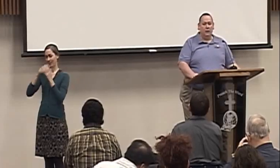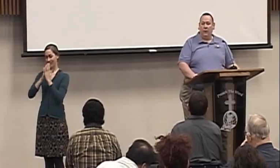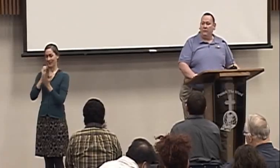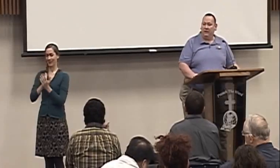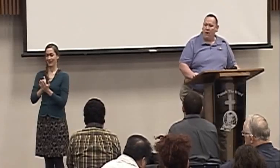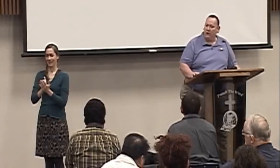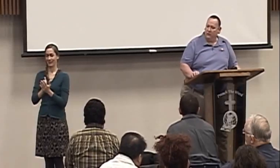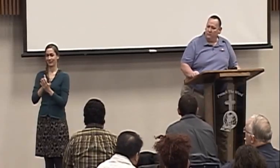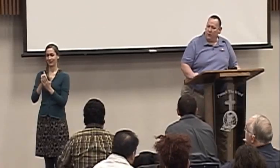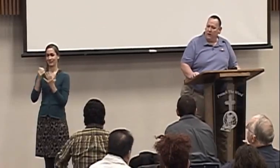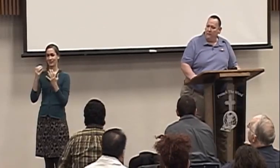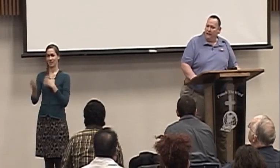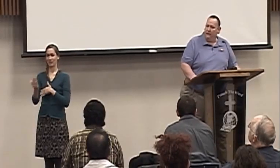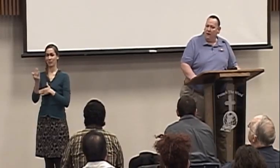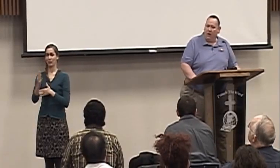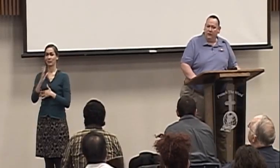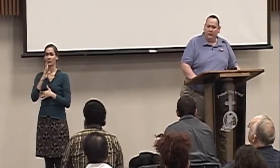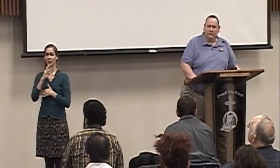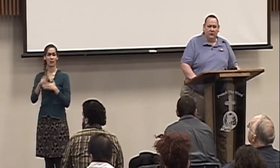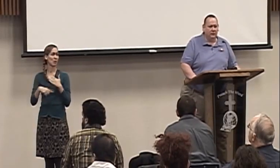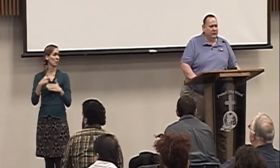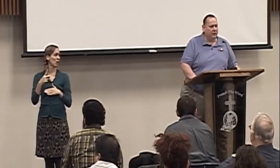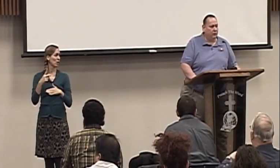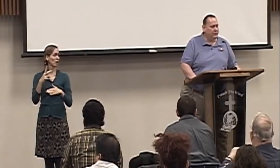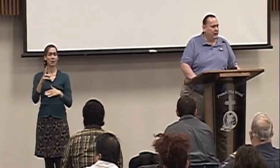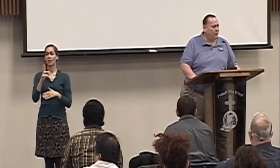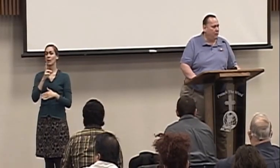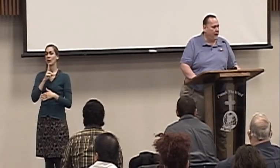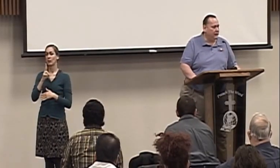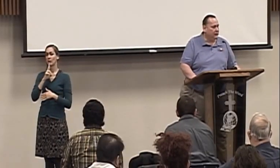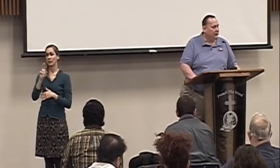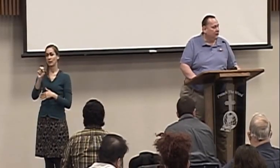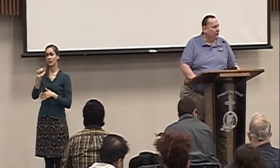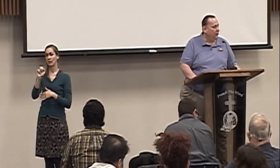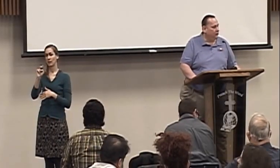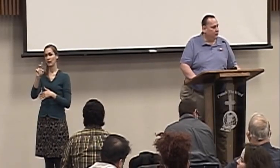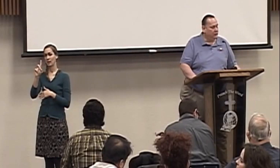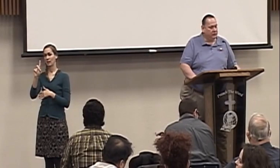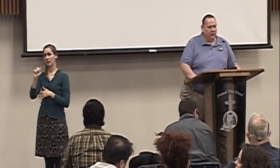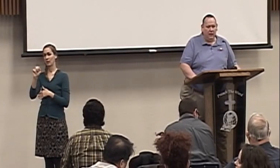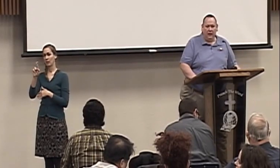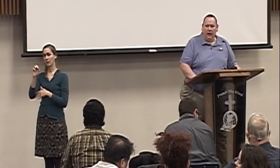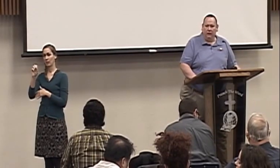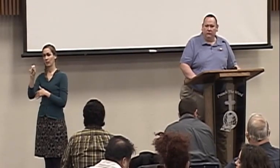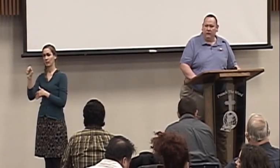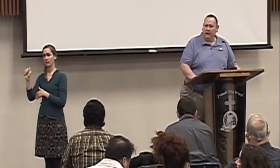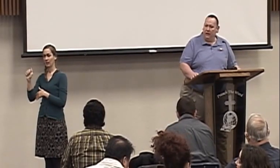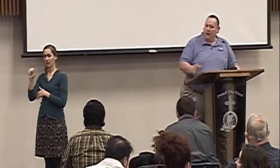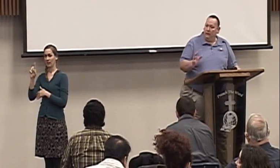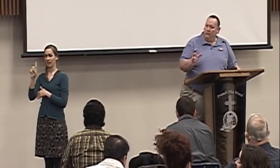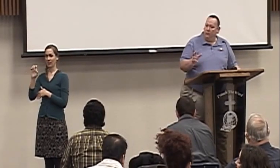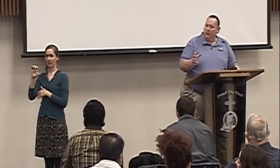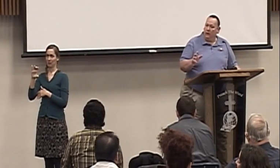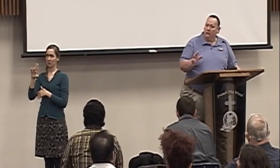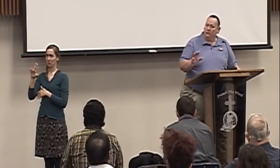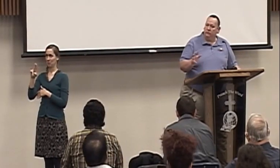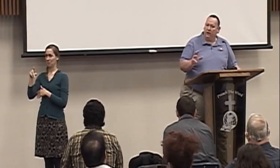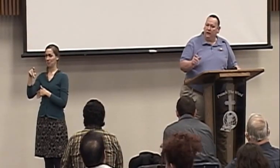We're going to be talking this morning about Honduras, Santa Rosa de Copan, Honduras. And it was really, we're going to share a little bit